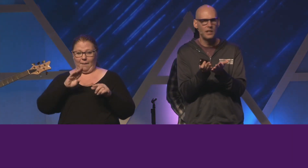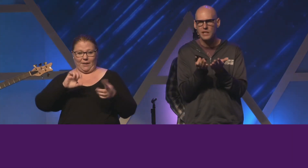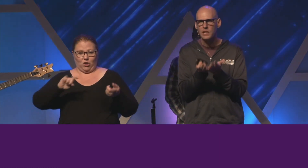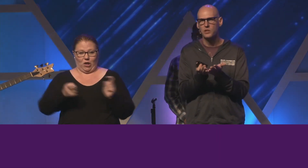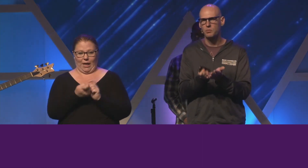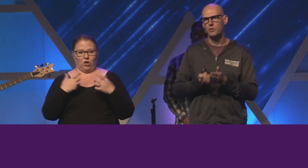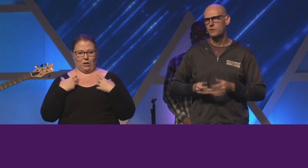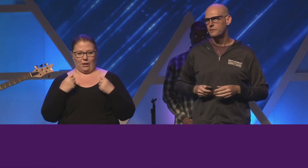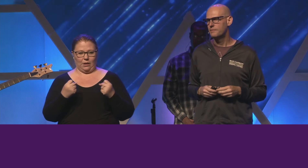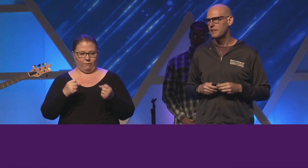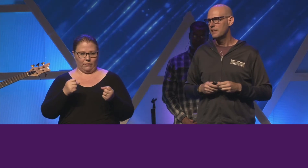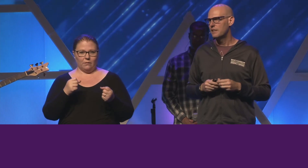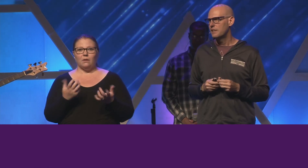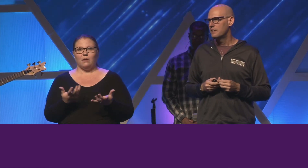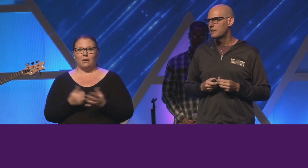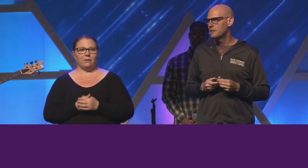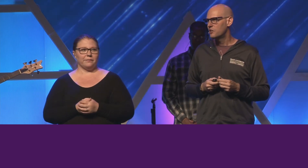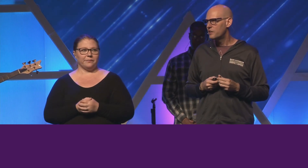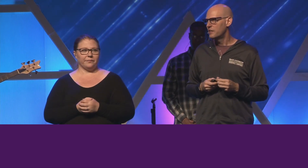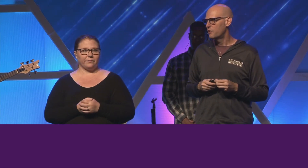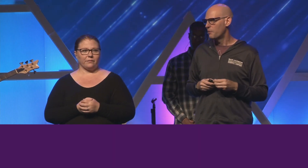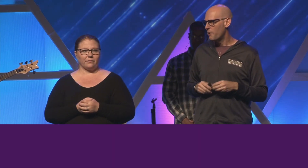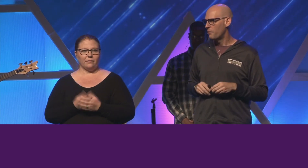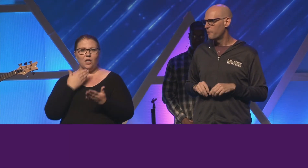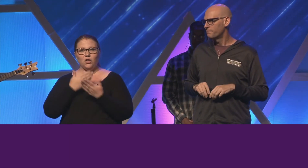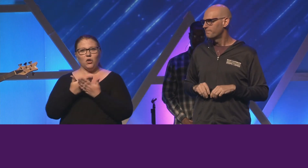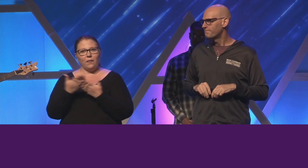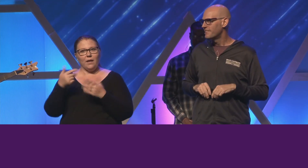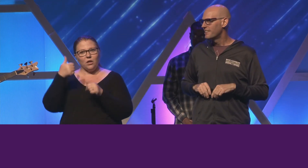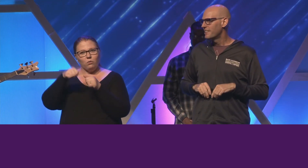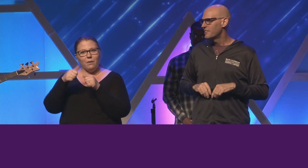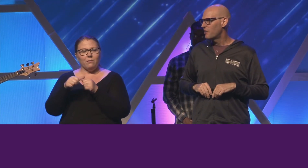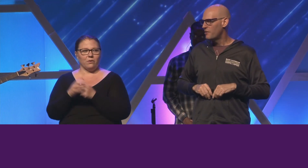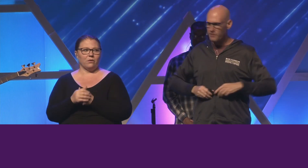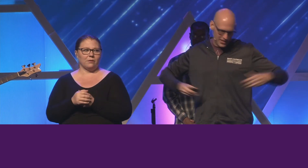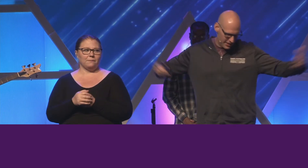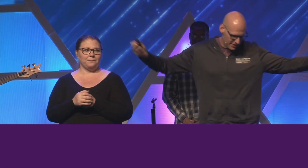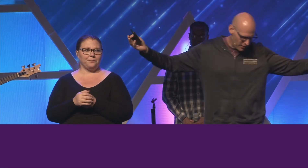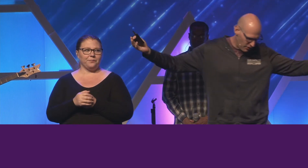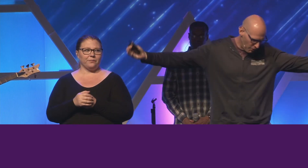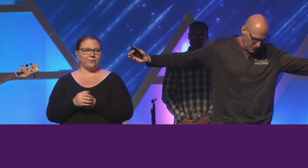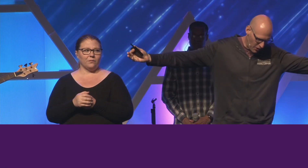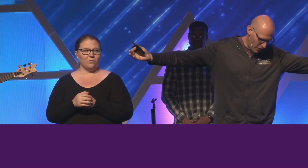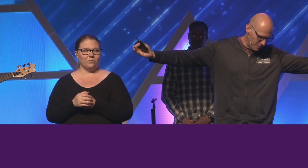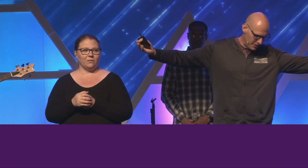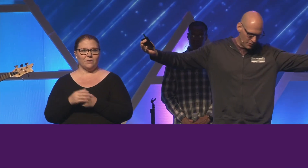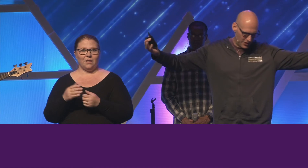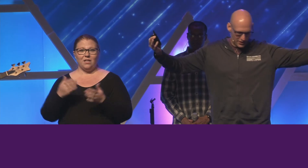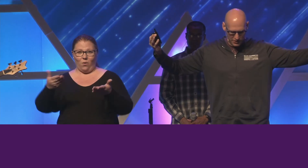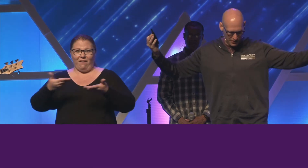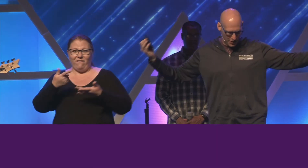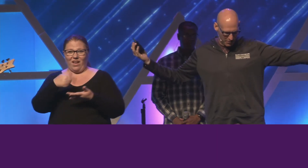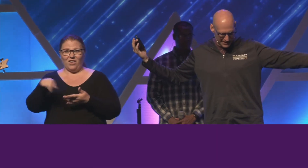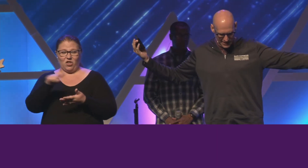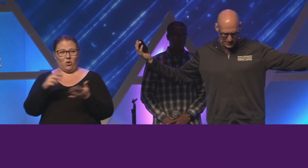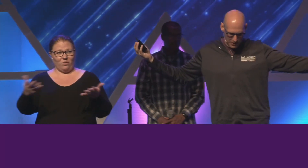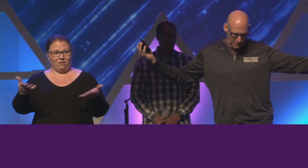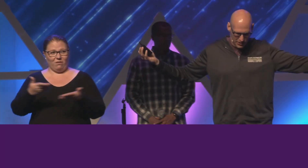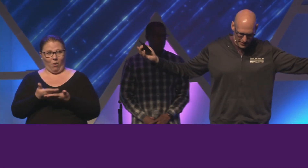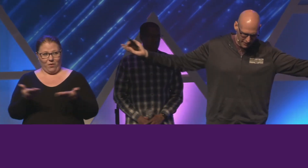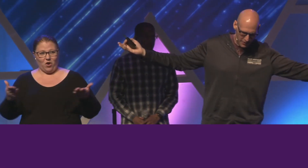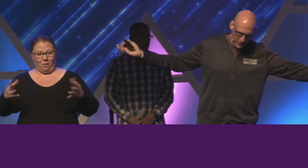that's unhealable. It's a good thing to remember. So I would invite you to open your arms if you want to for our blessing